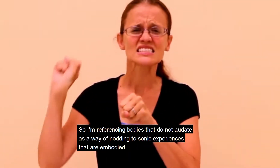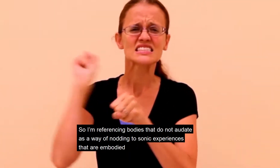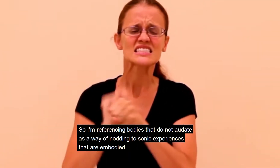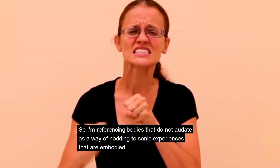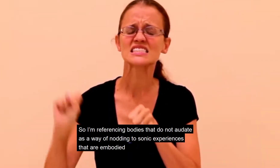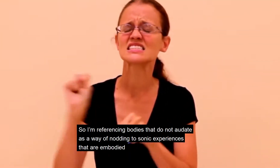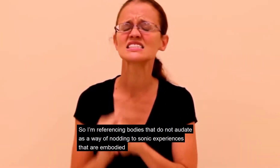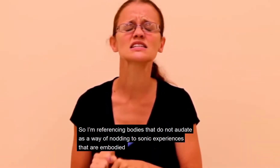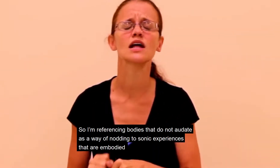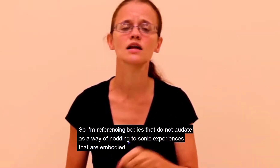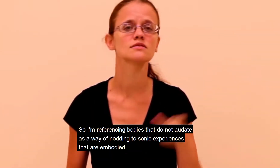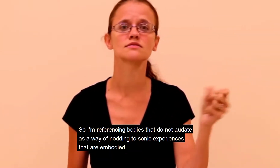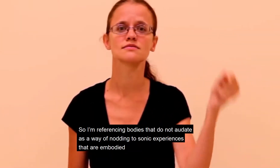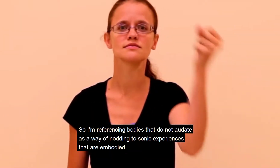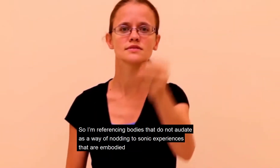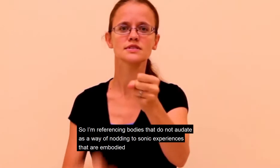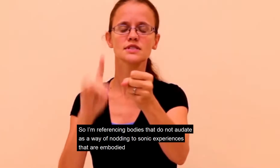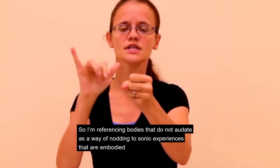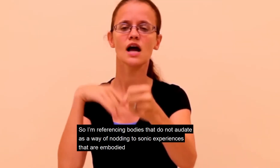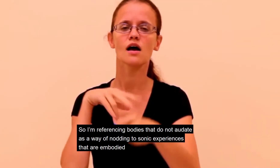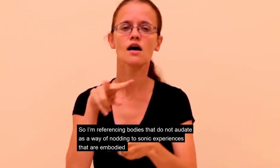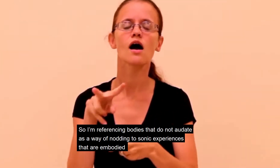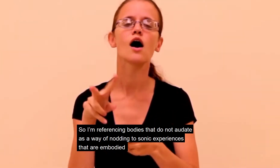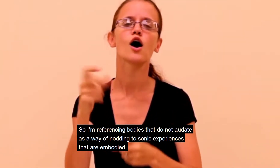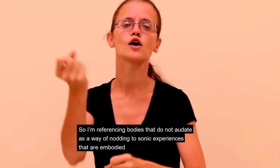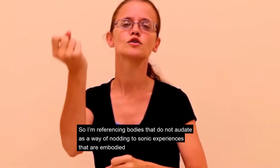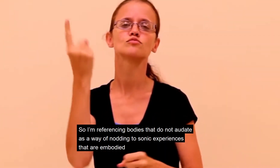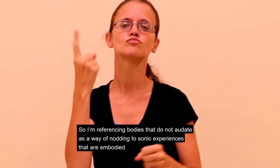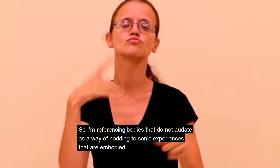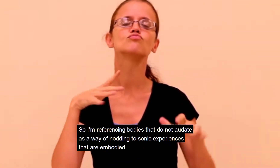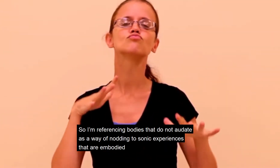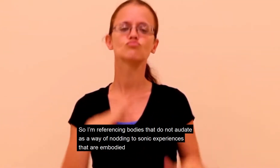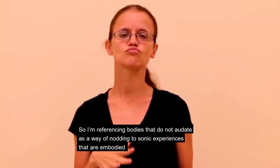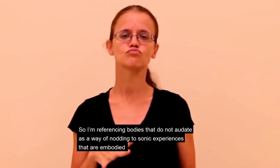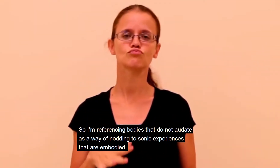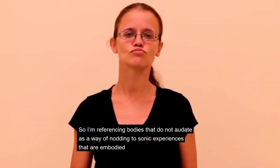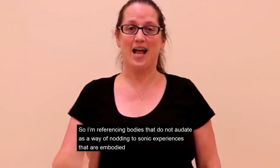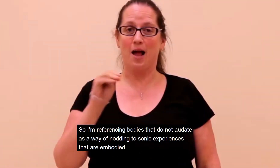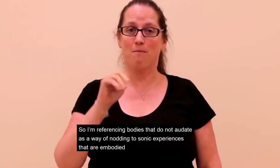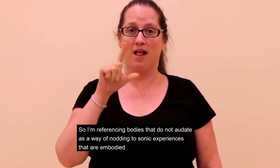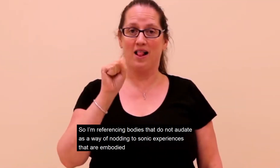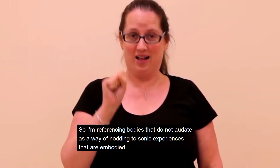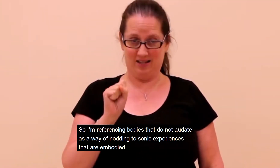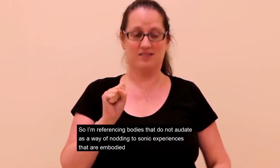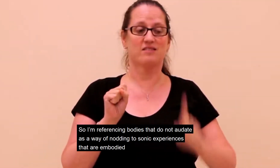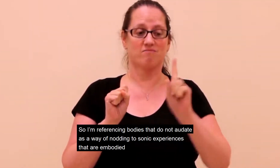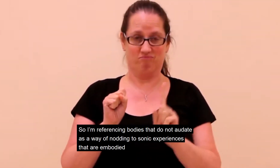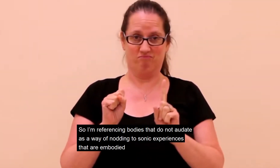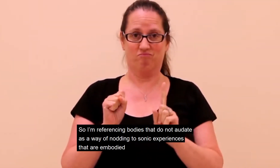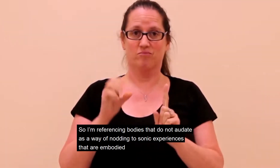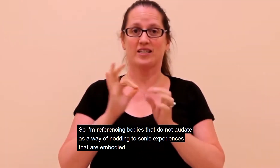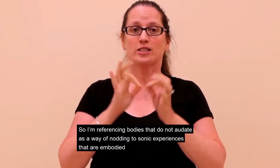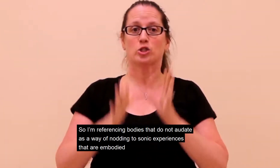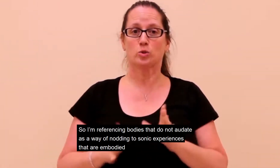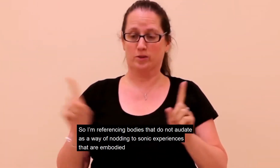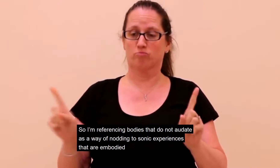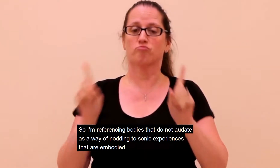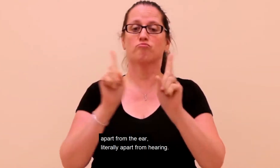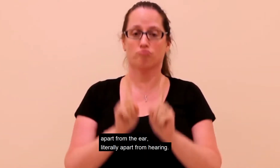I'm referencing bodies that do not audate as a way of nodding to sonic experiences that are embodied apart from